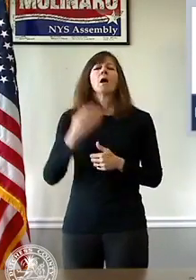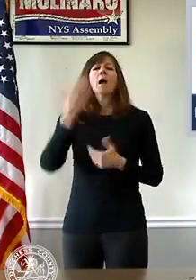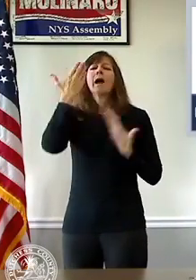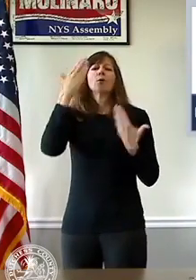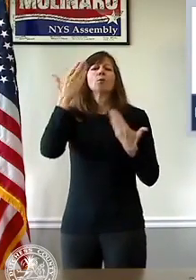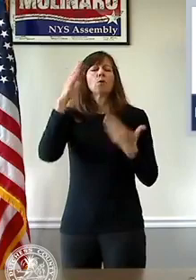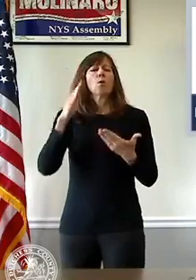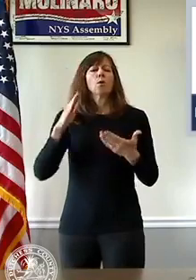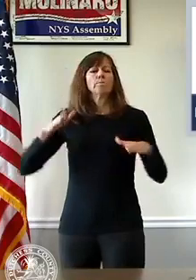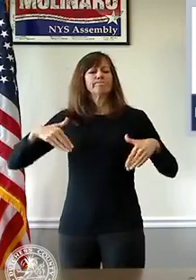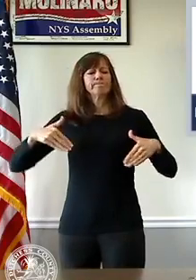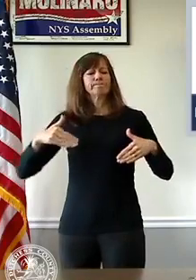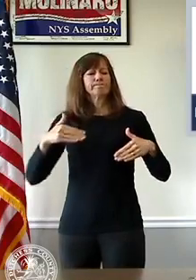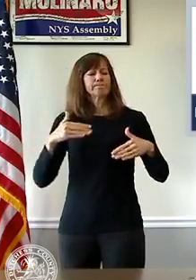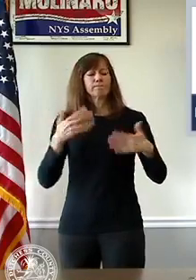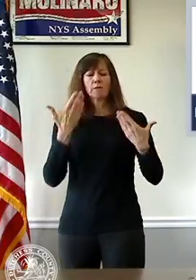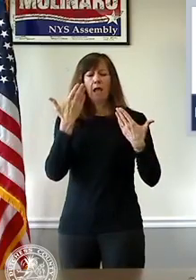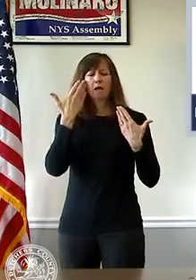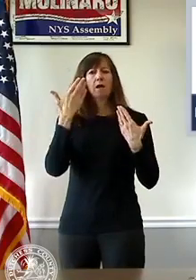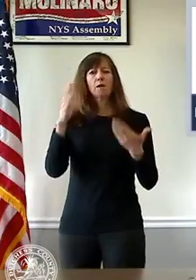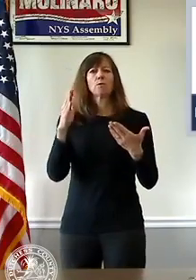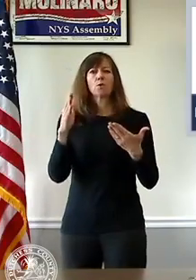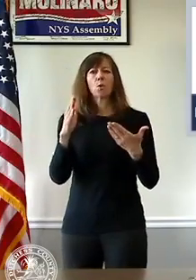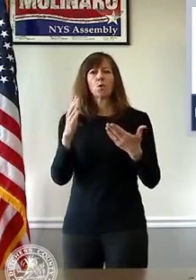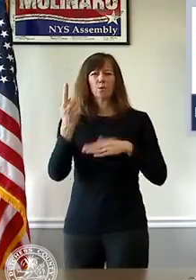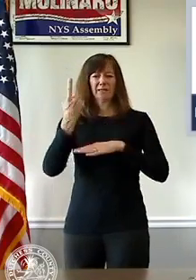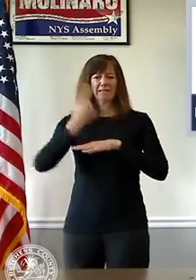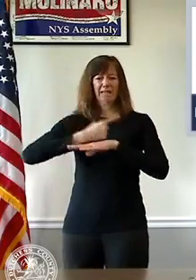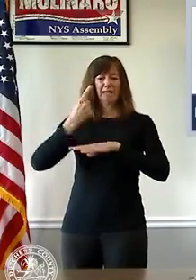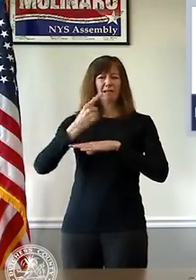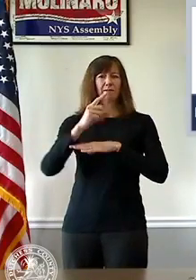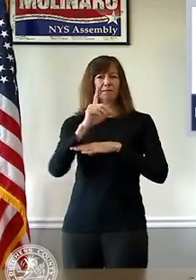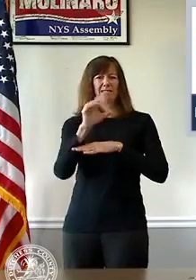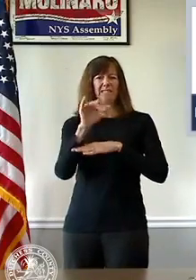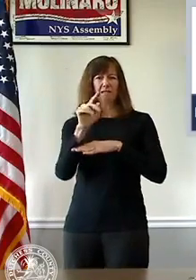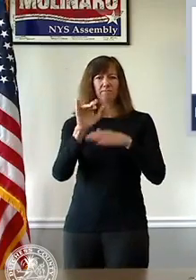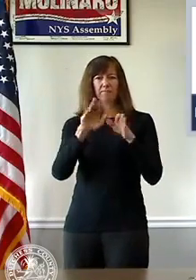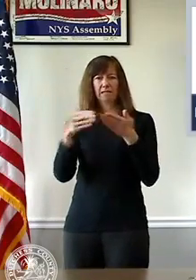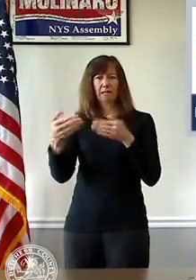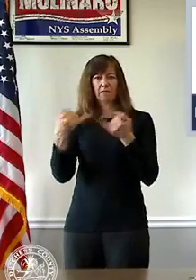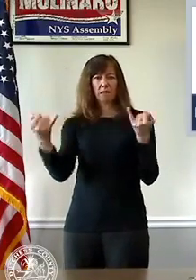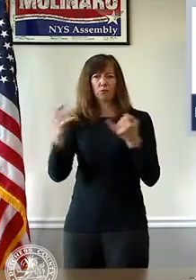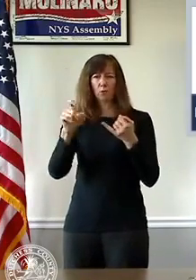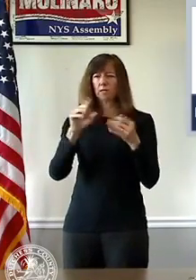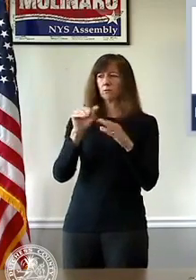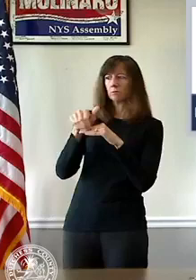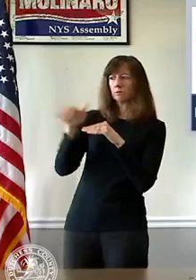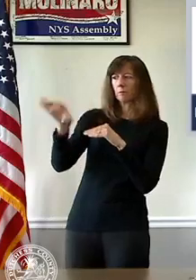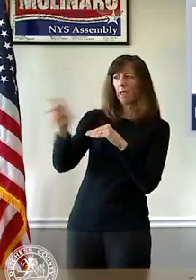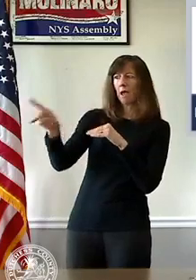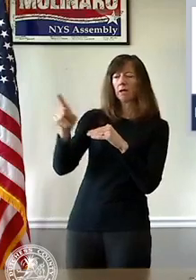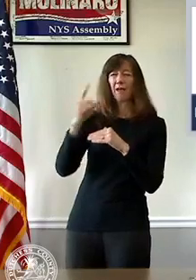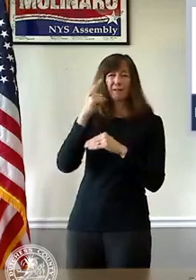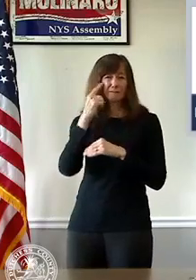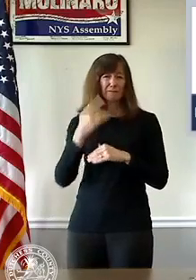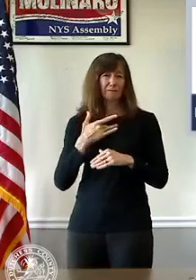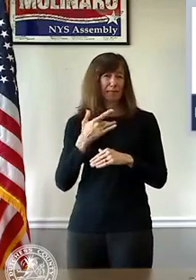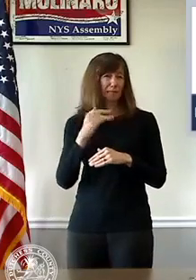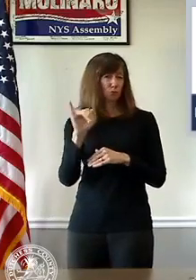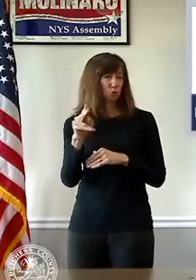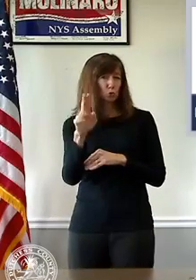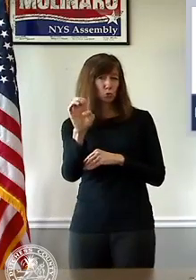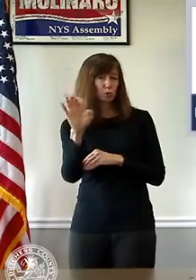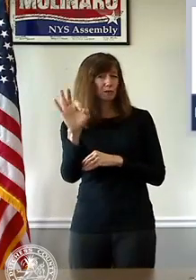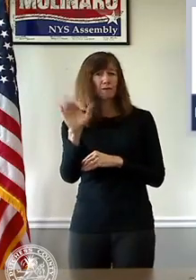yet if I don't know offhand the date that you must have those ballots in. I feel like it's June the 9th, but I don't want to say that.